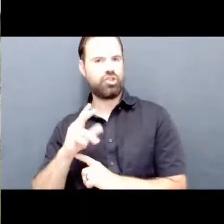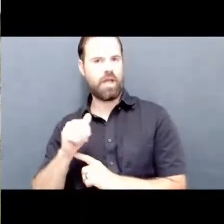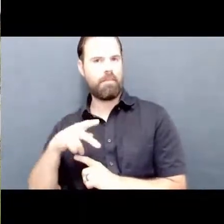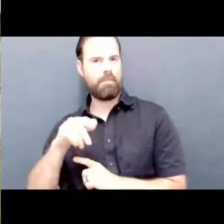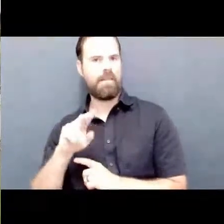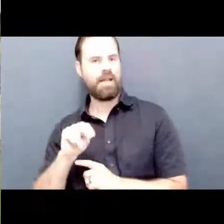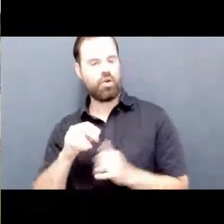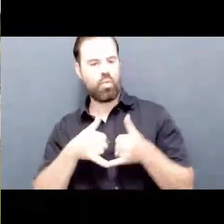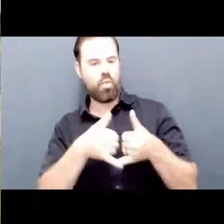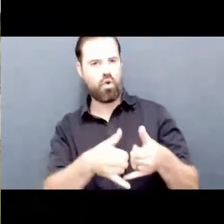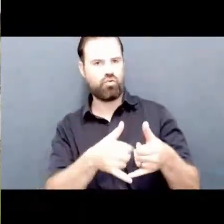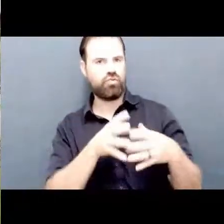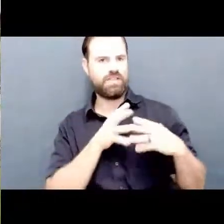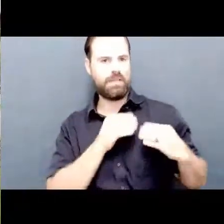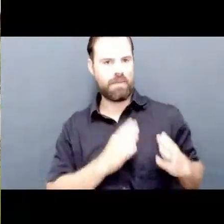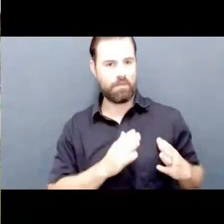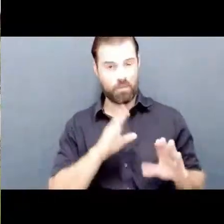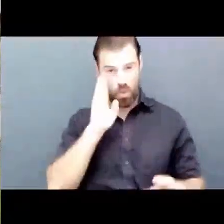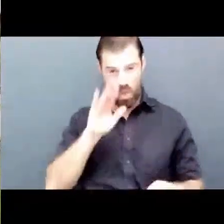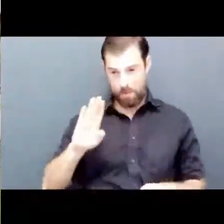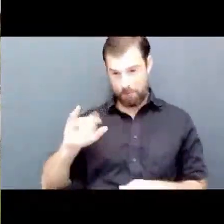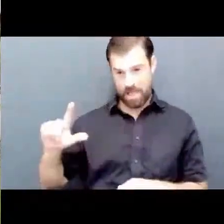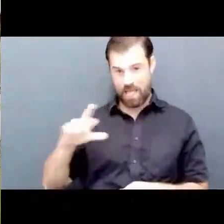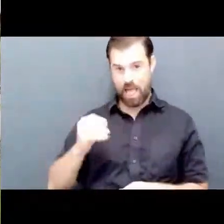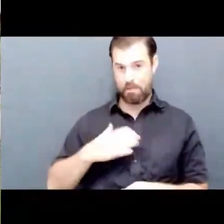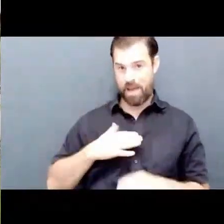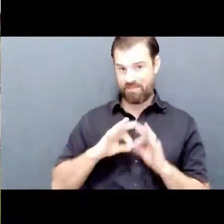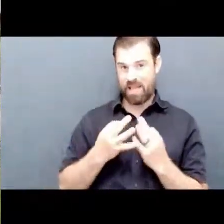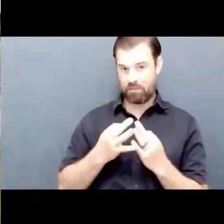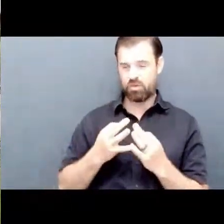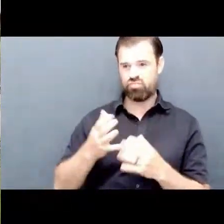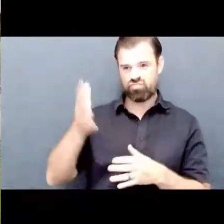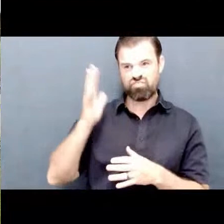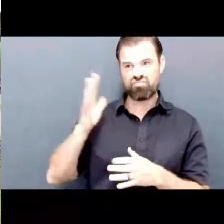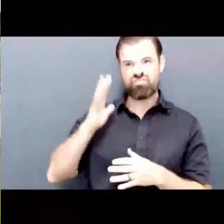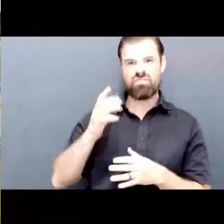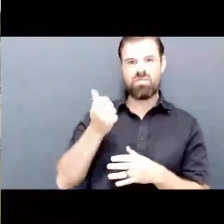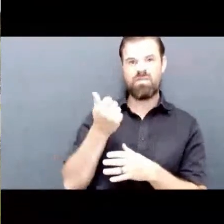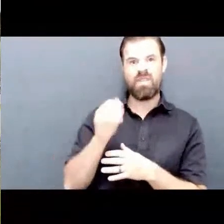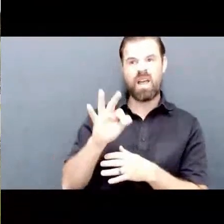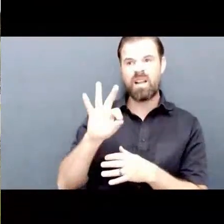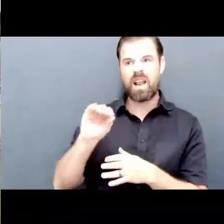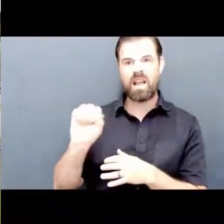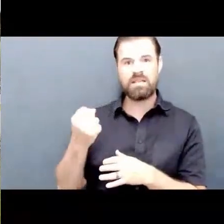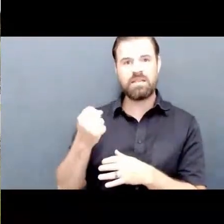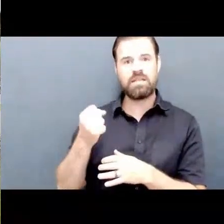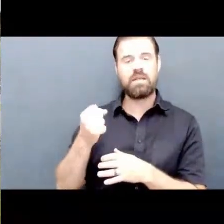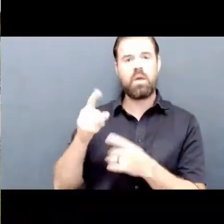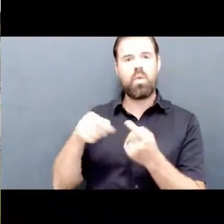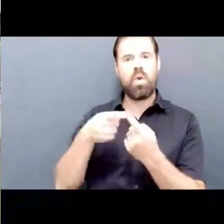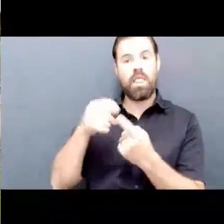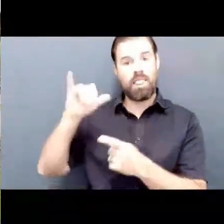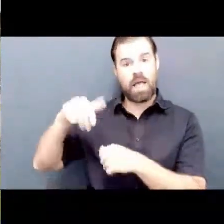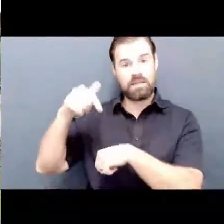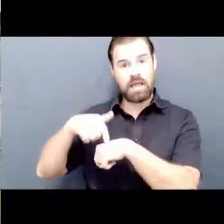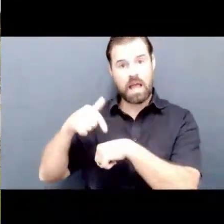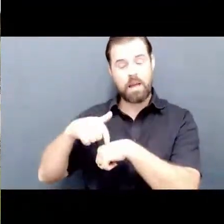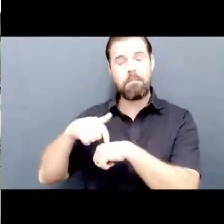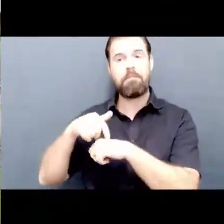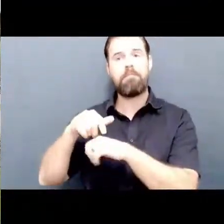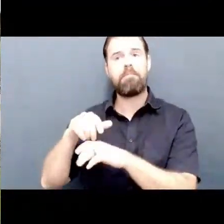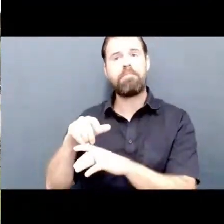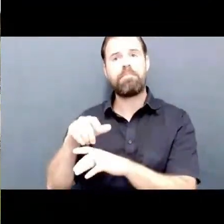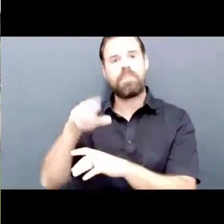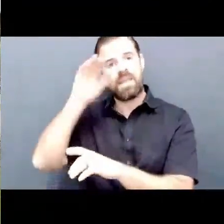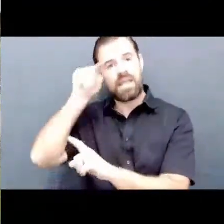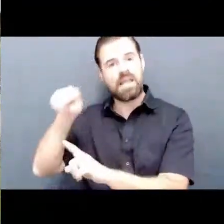and my family kind of go back a long way into the early 90s when he was, at that point in time,